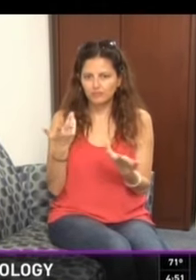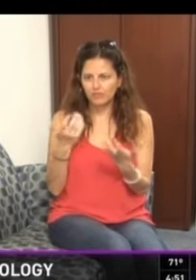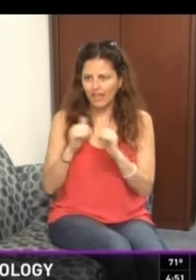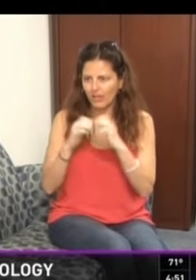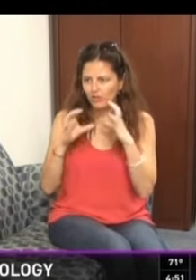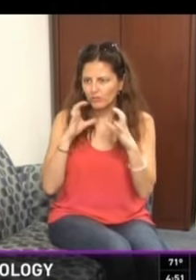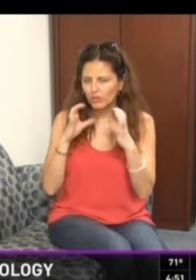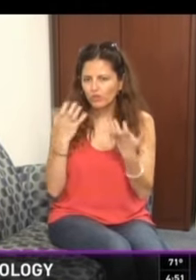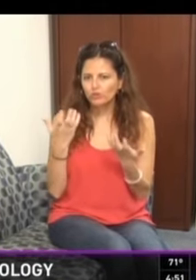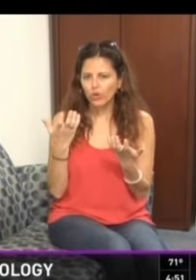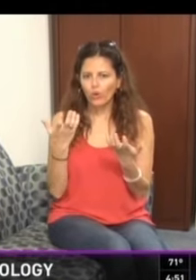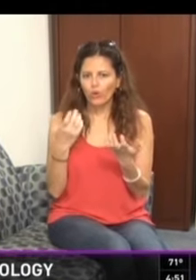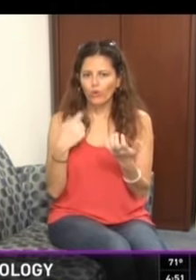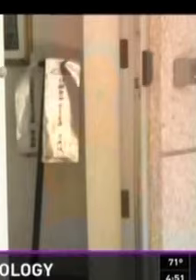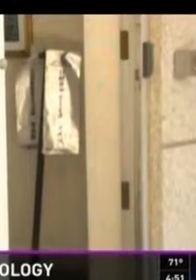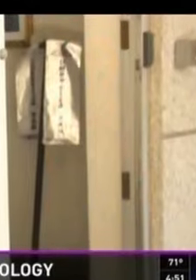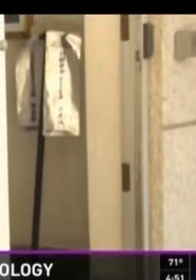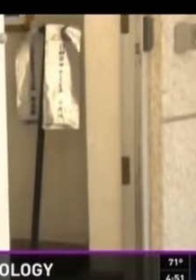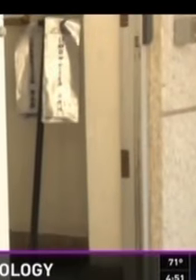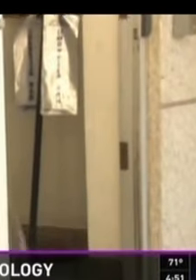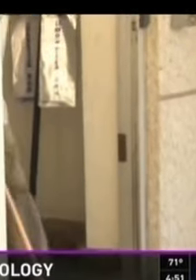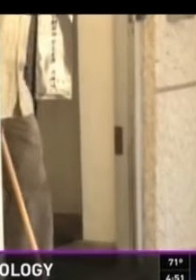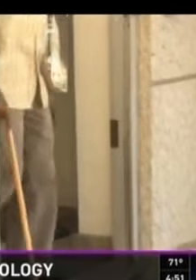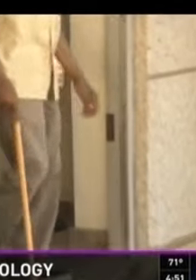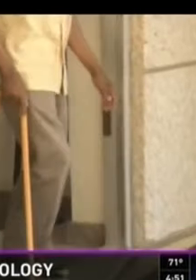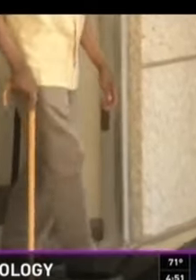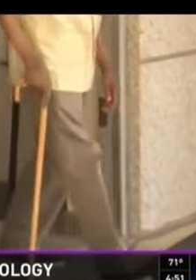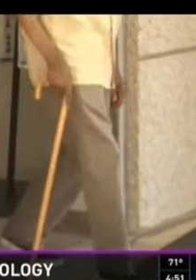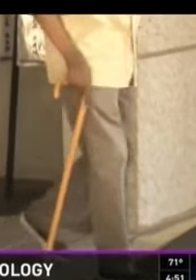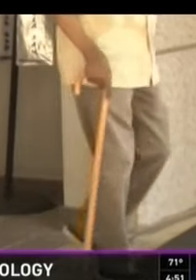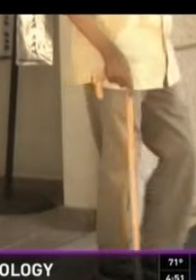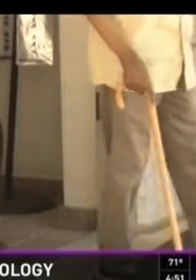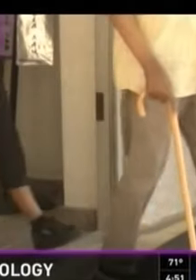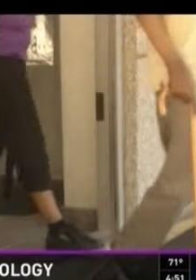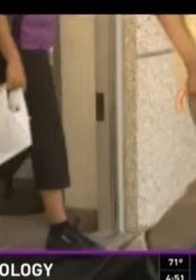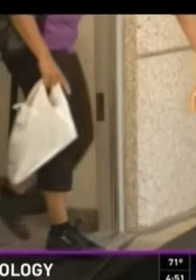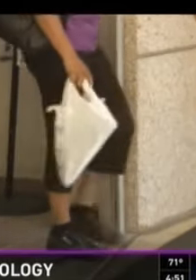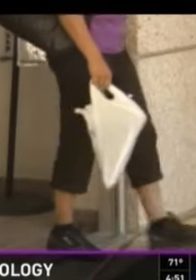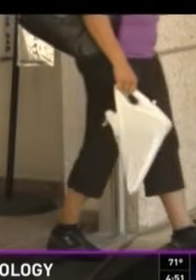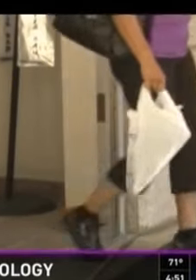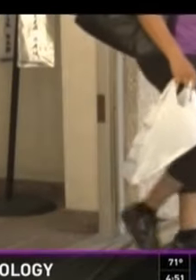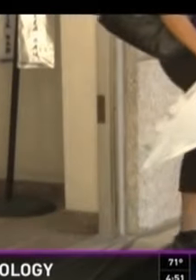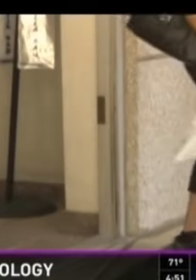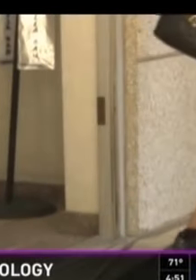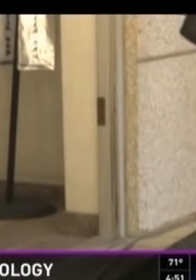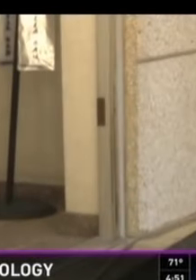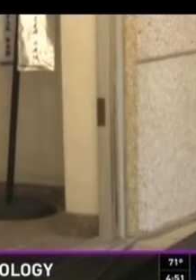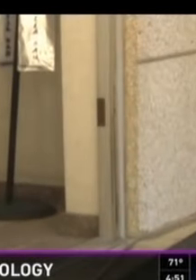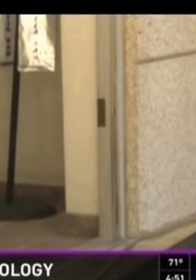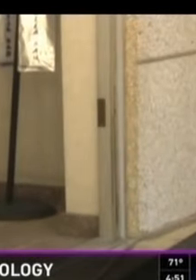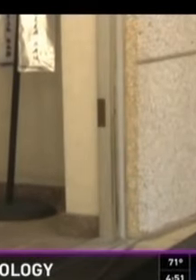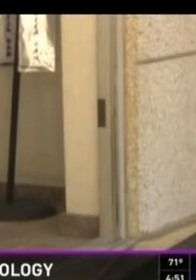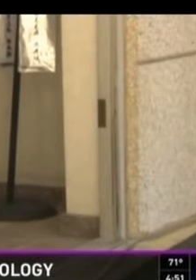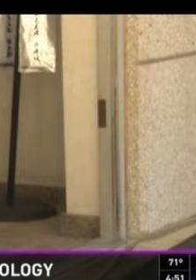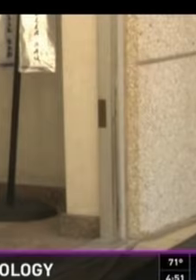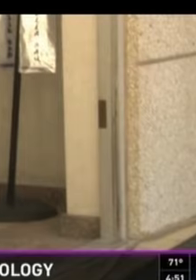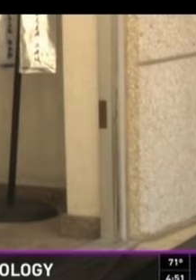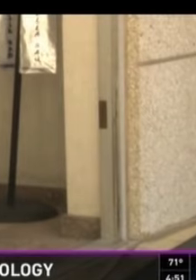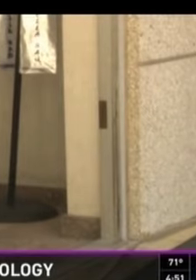communication is a little bit of a challenge. The Americans with Disabilities Act requires all medical facilities and healthcare providers to ensure